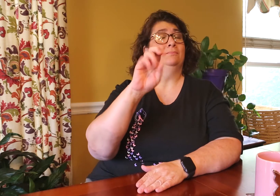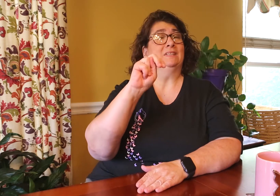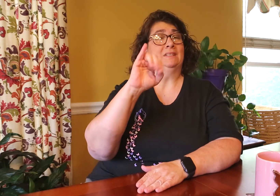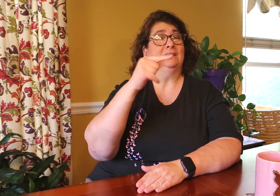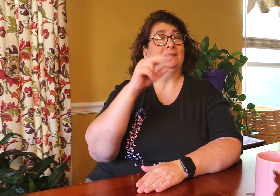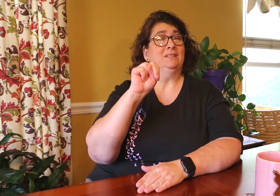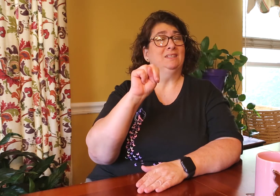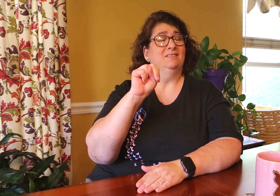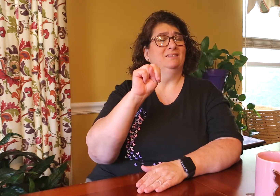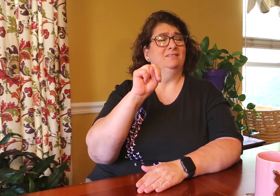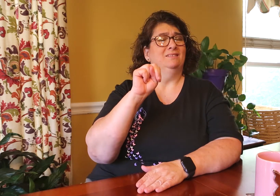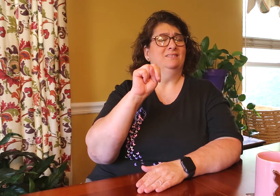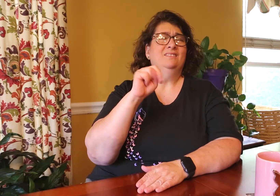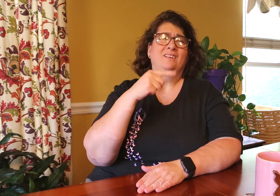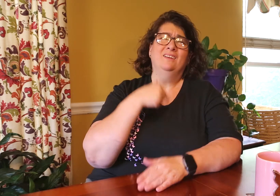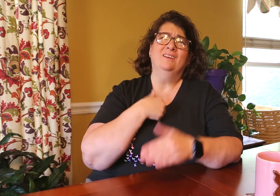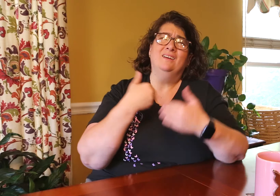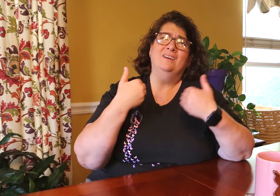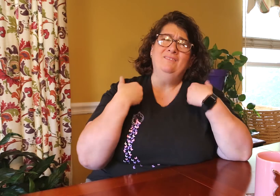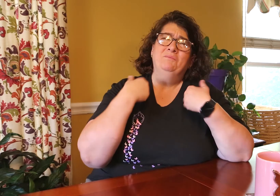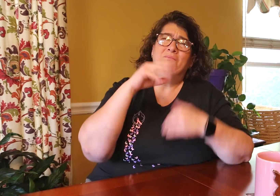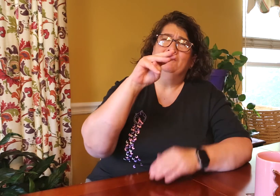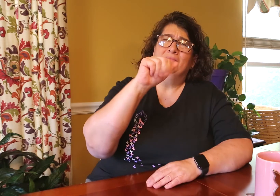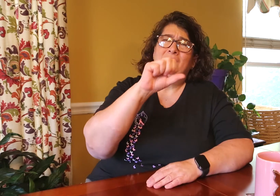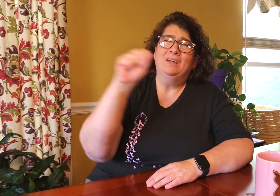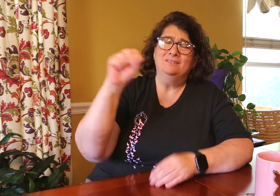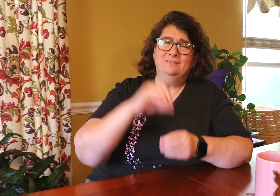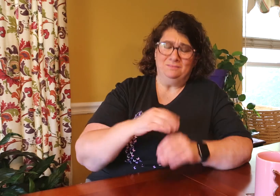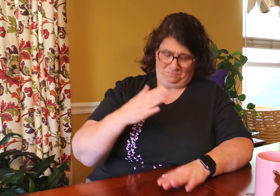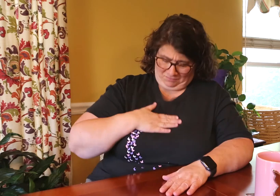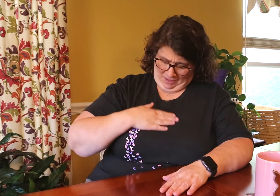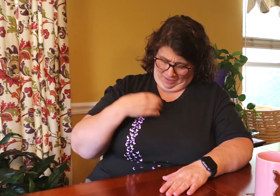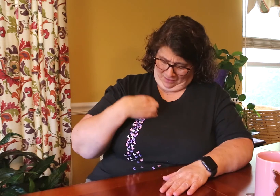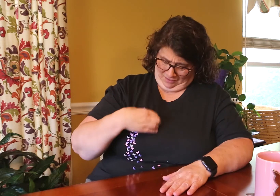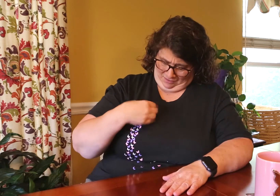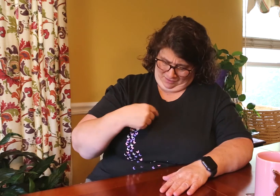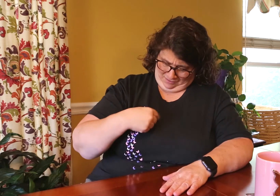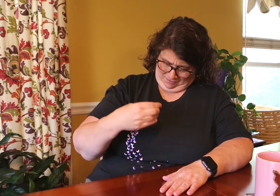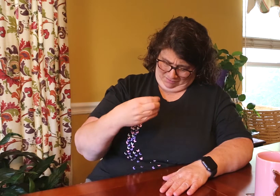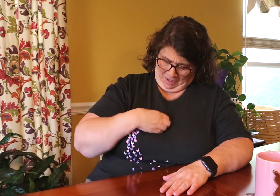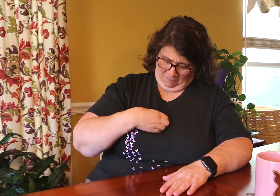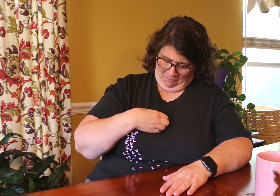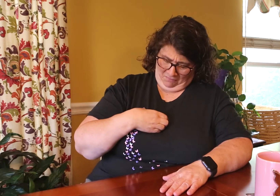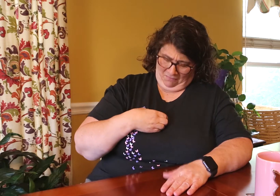benign. I had a mass in my right lung.